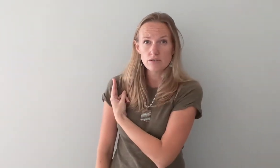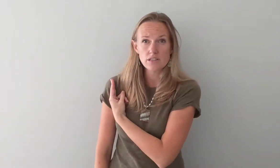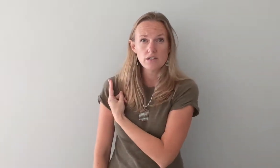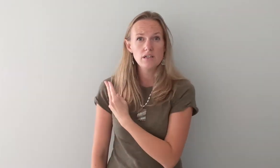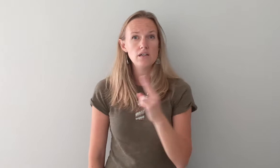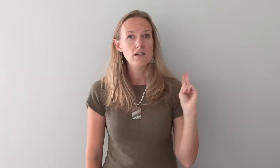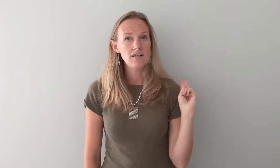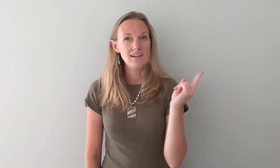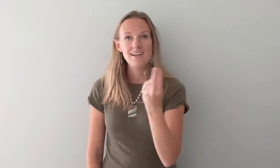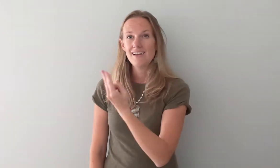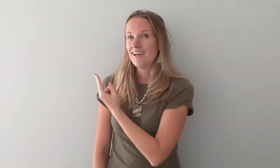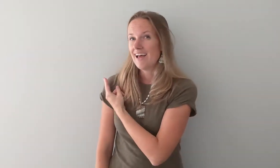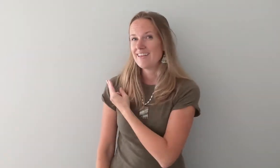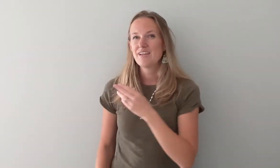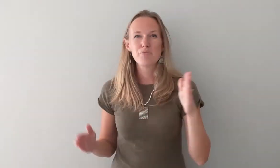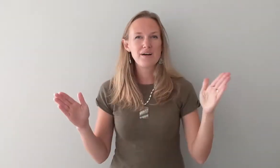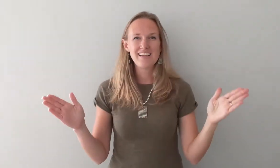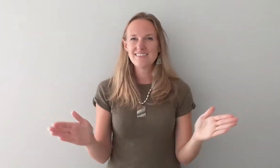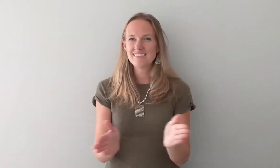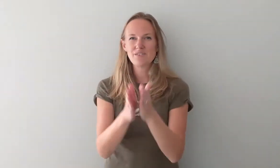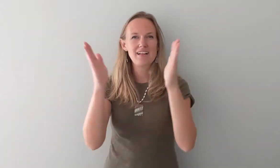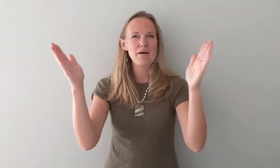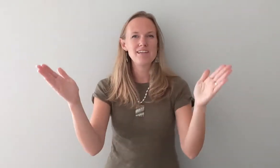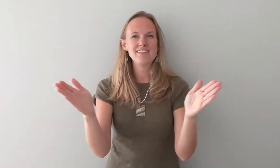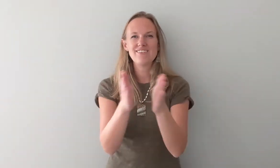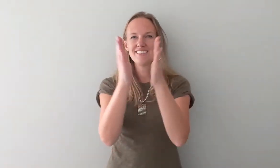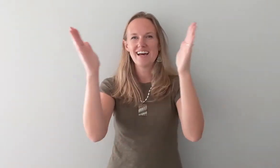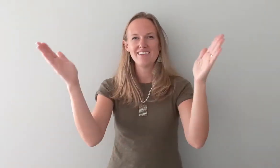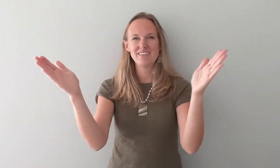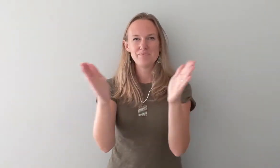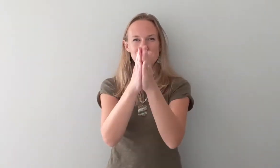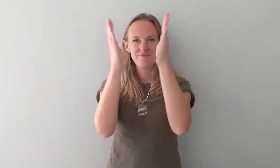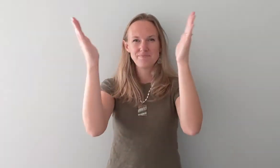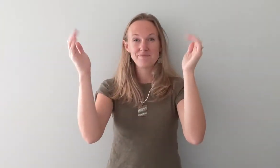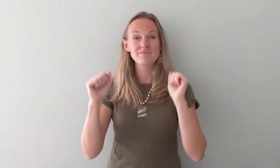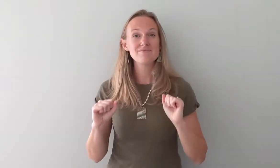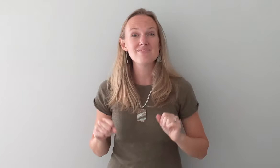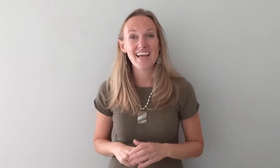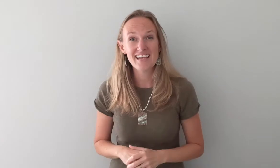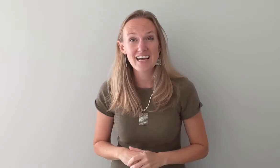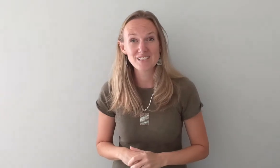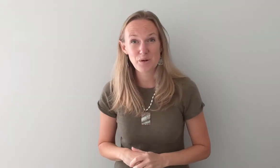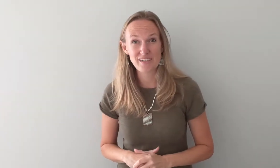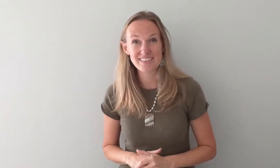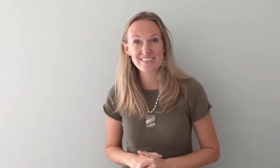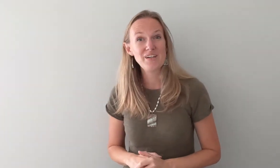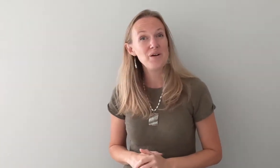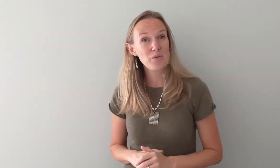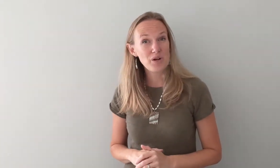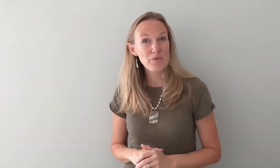shoulder. And then praise is clapping towards heaven. Okay, that's the chorus. We're going to run through